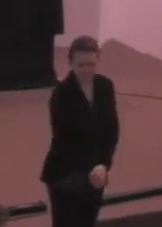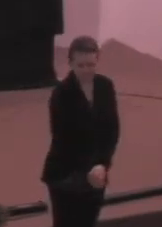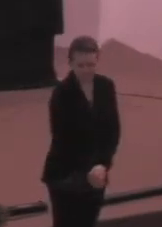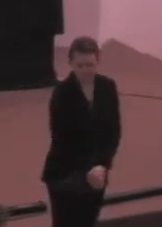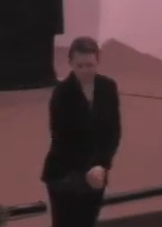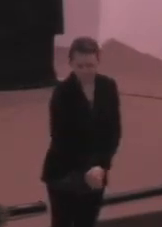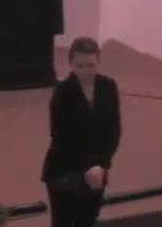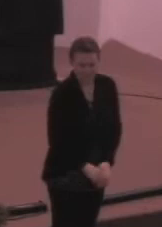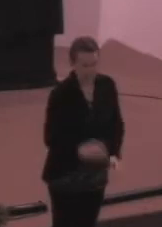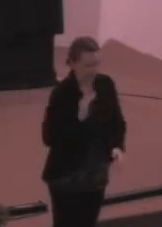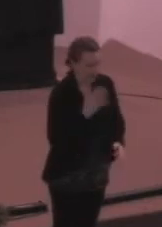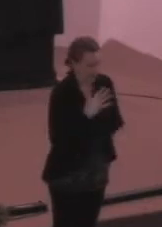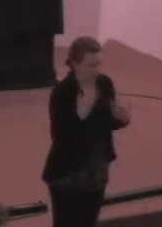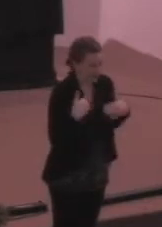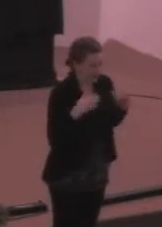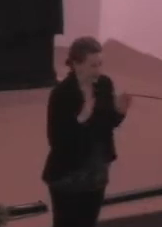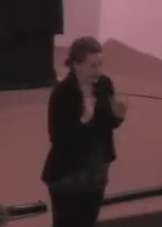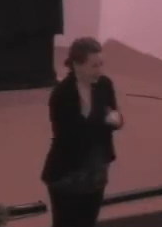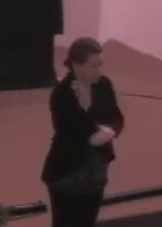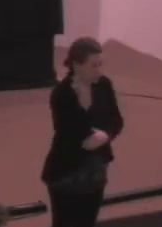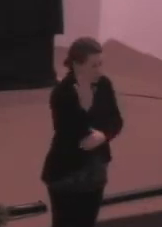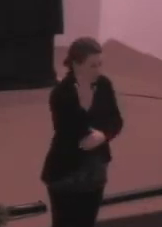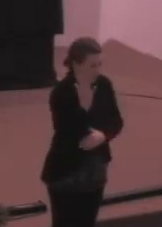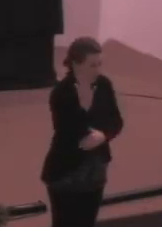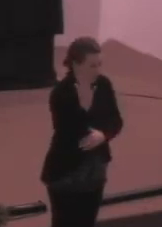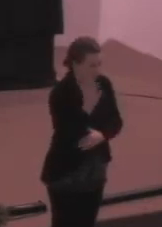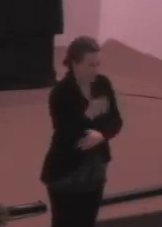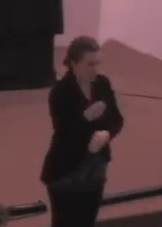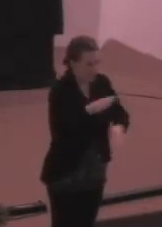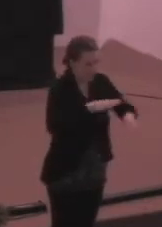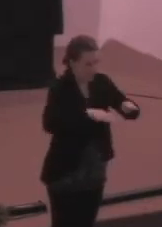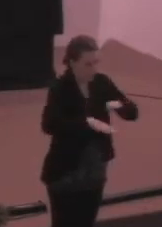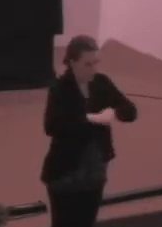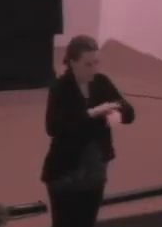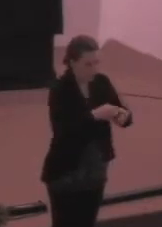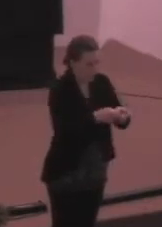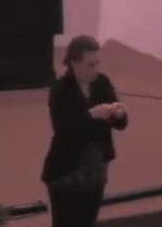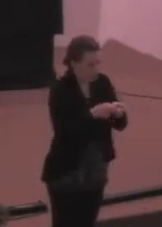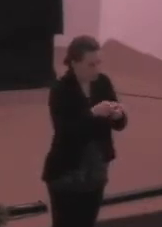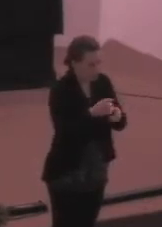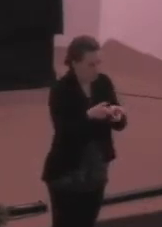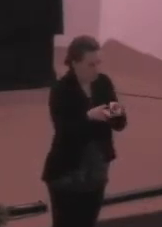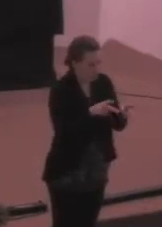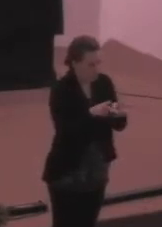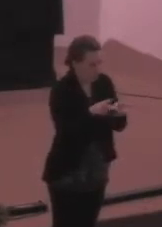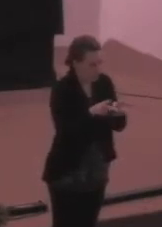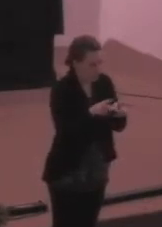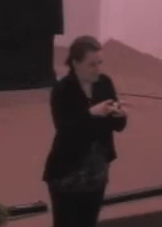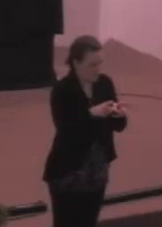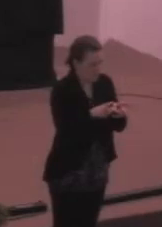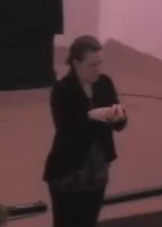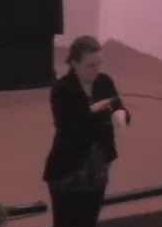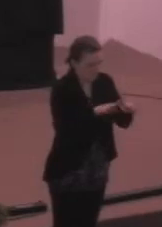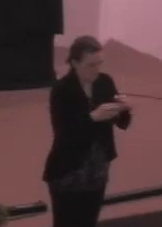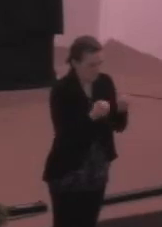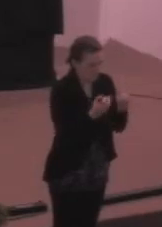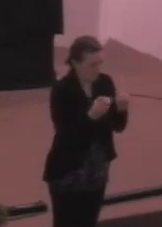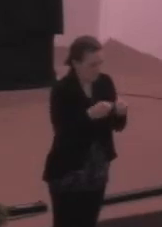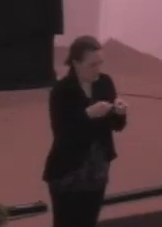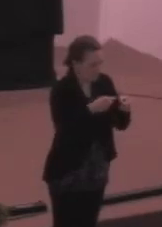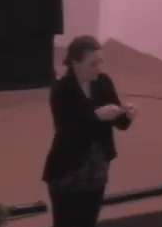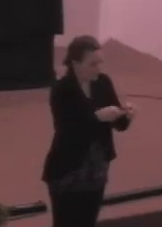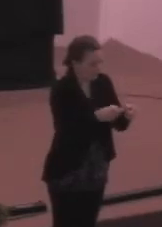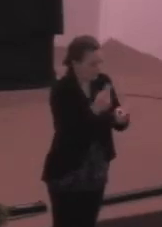we have our Angel Tree wrapping party, if you want to call it a party, but we're getting together and wrapping presents the